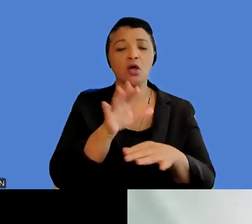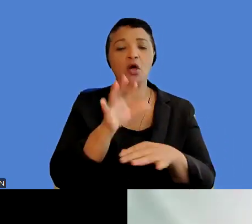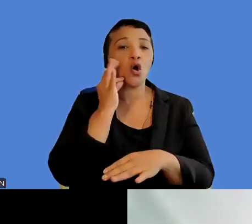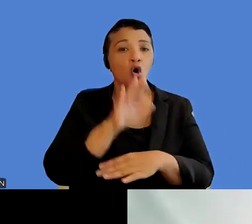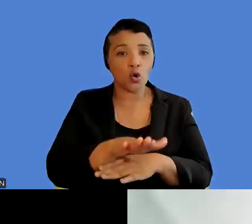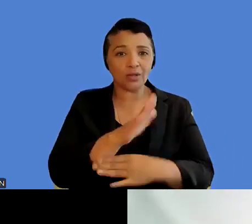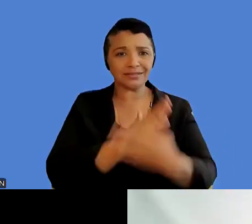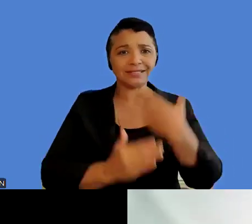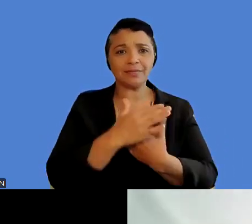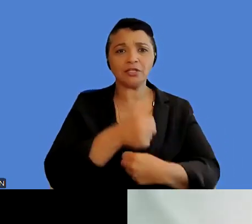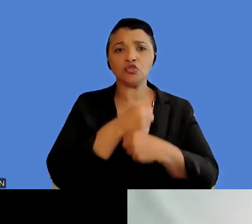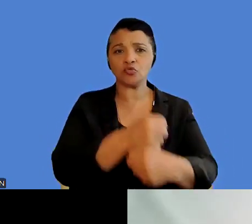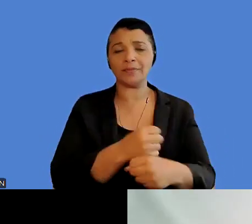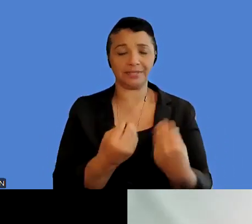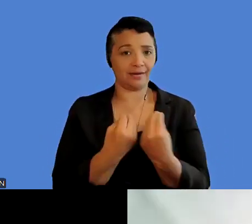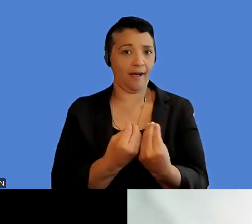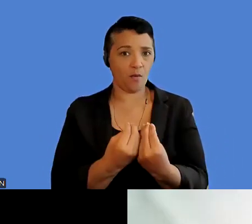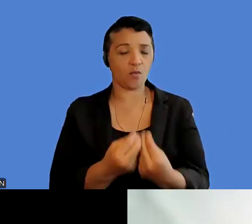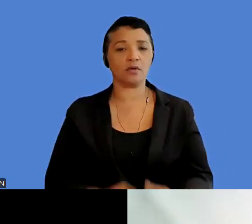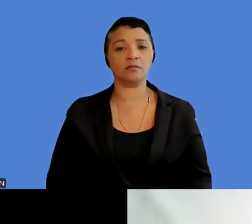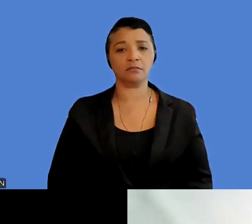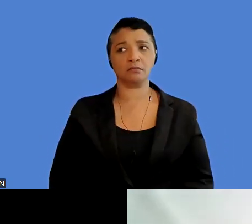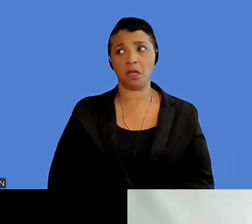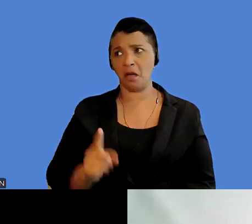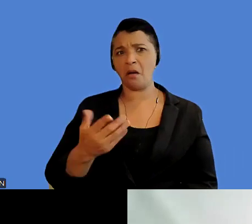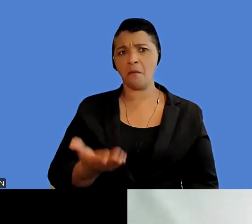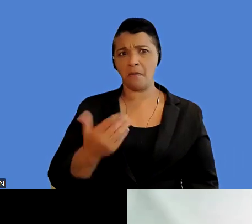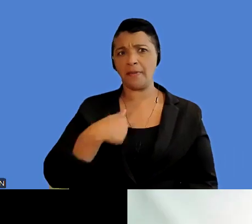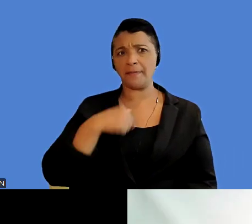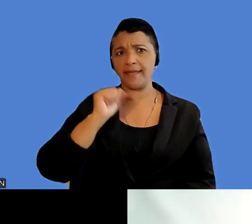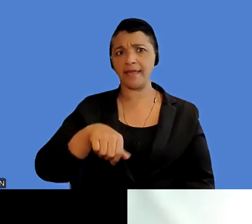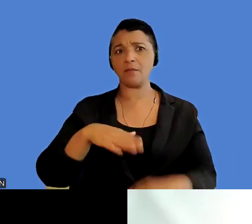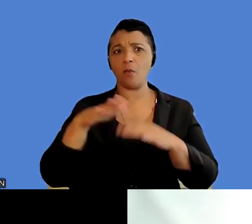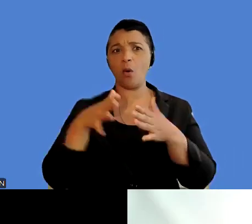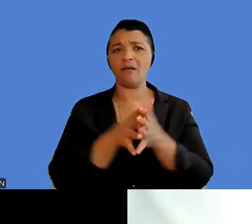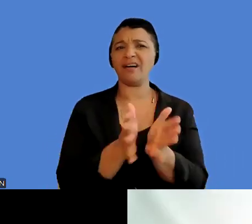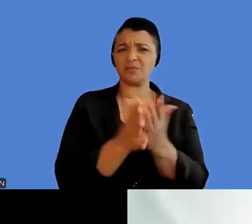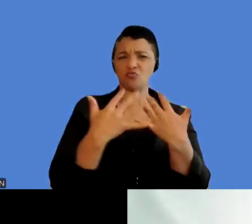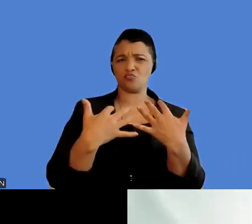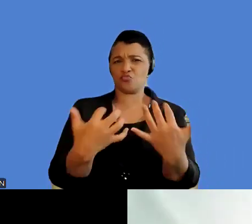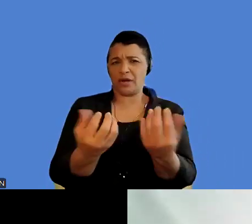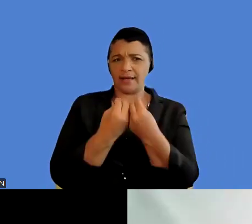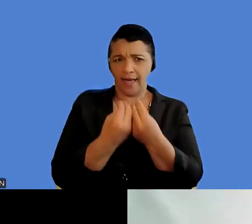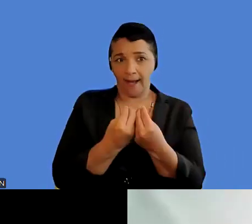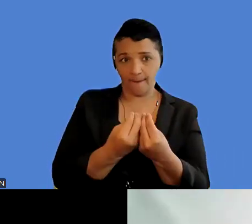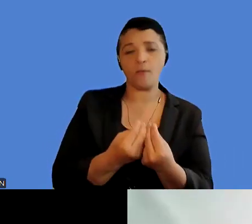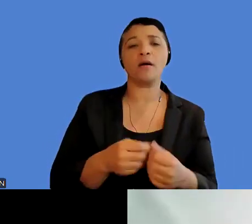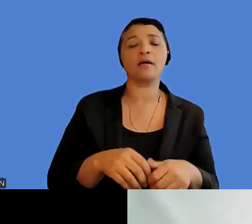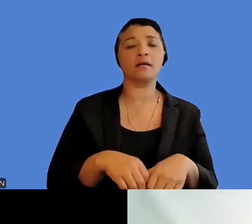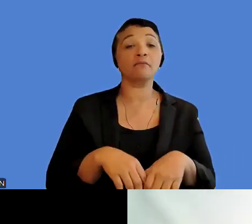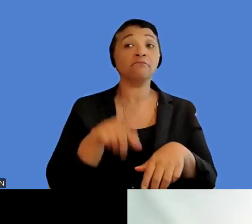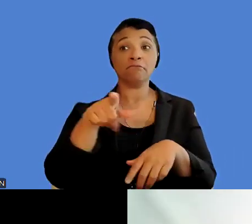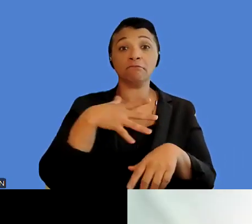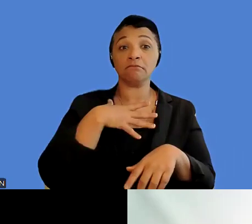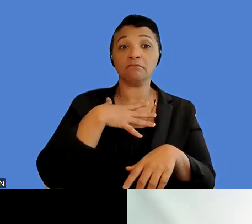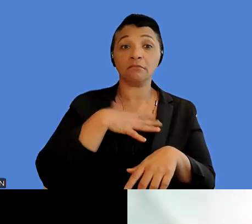disabilities? Rosario, maybe I can go a bit more on the practical side, and then if you want